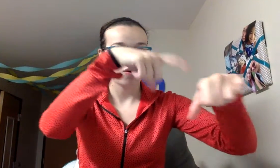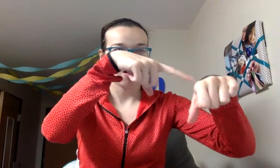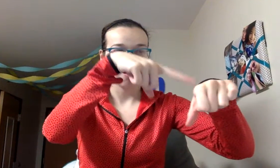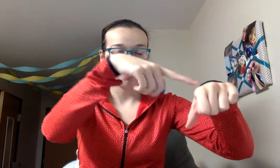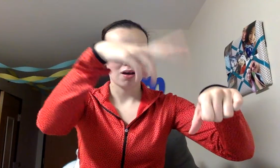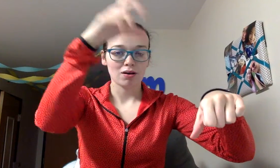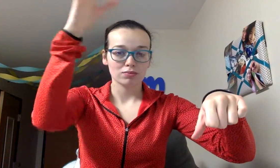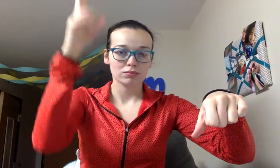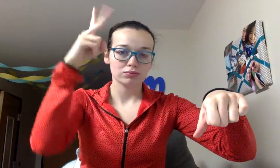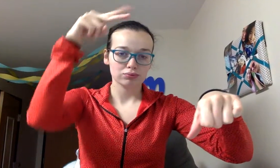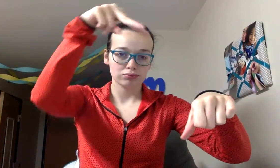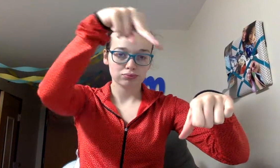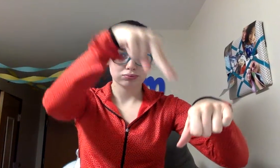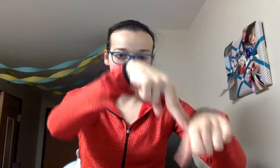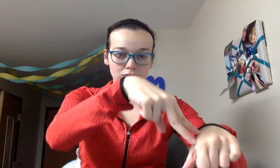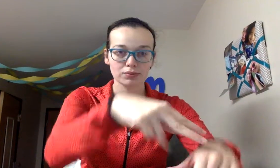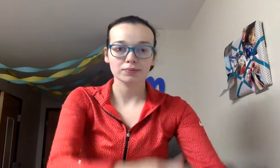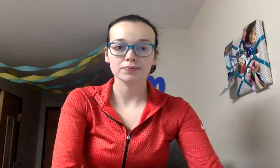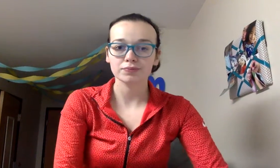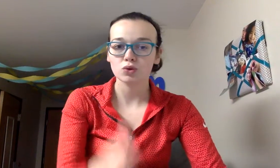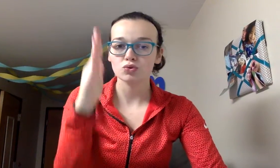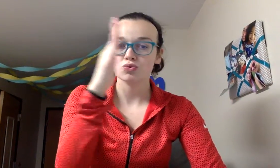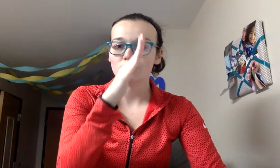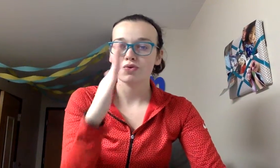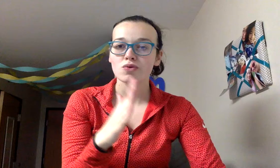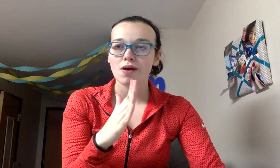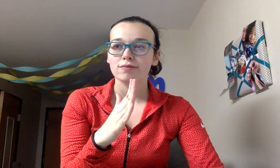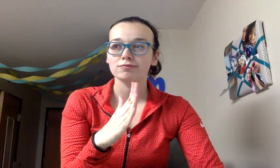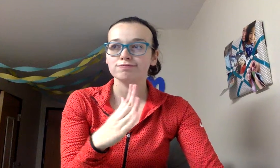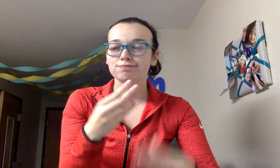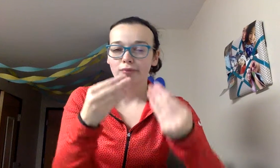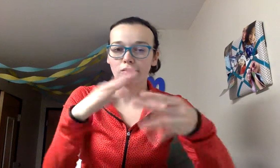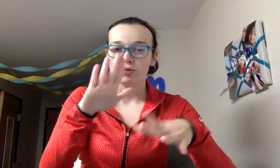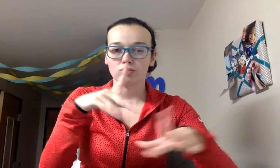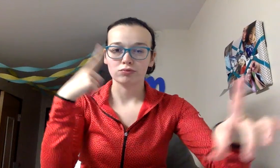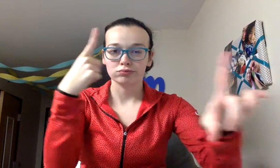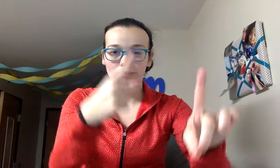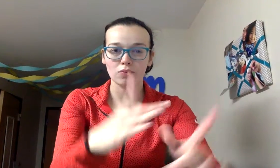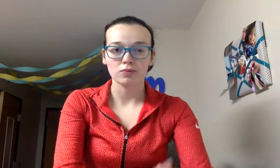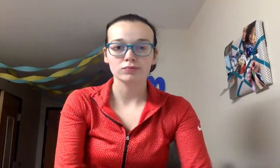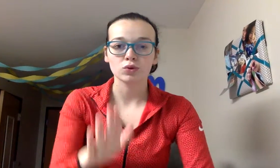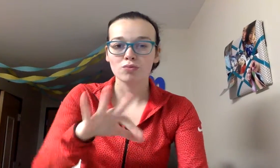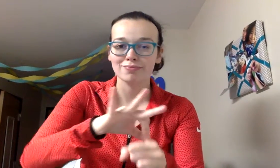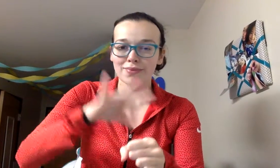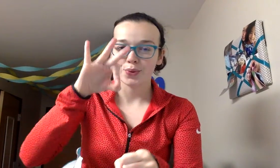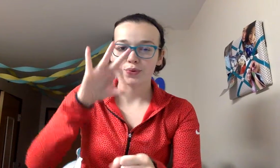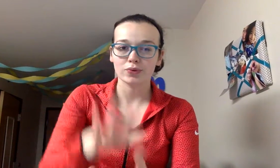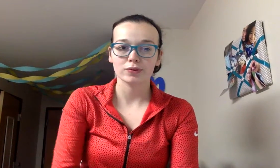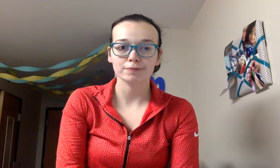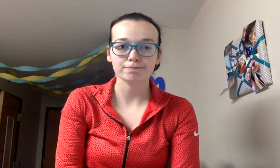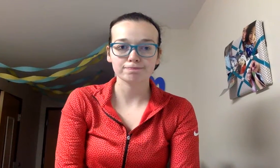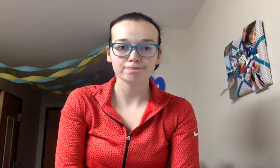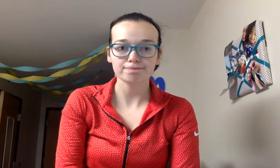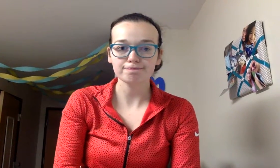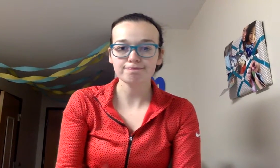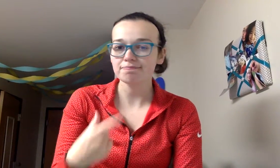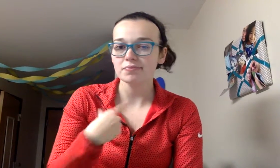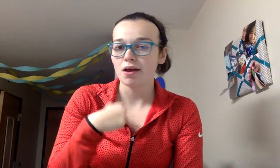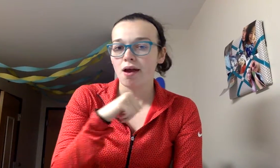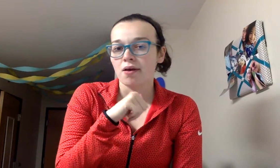spirit. So what were my childhood dreams? Being in the National Football League. This is one of the childhood dreams I didn't achieve, right? And it's very